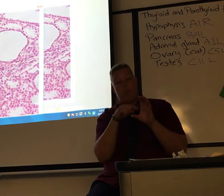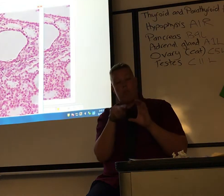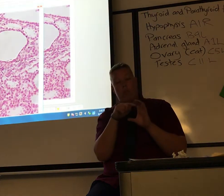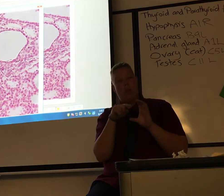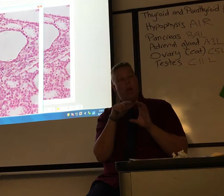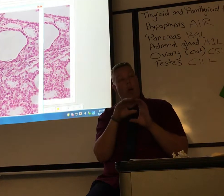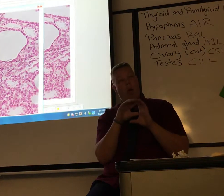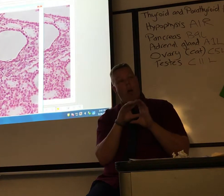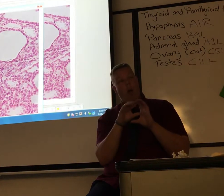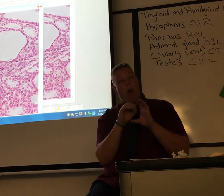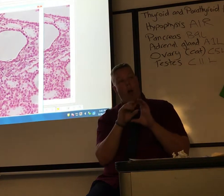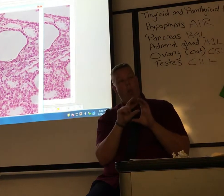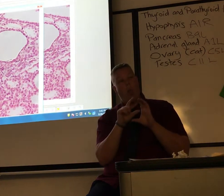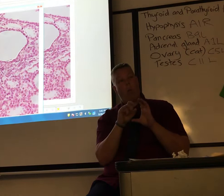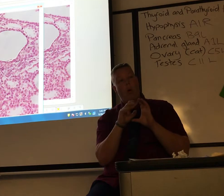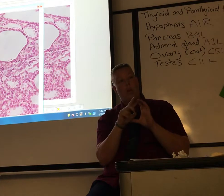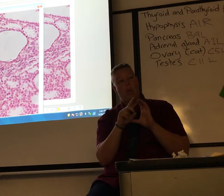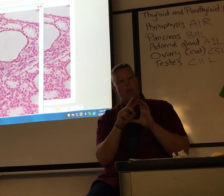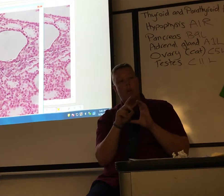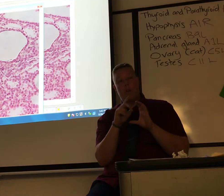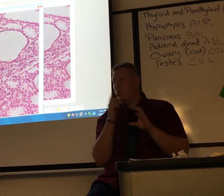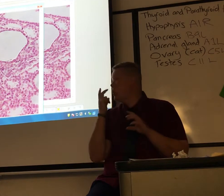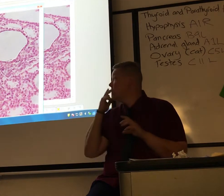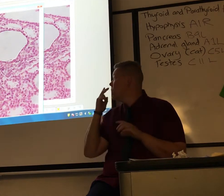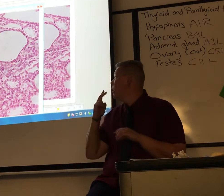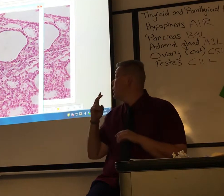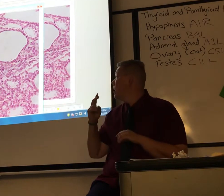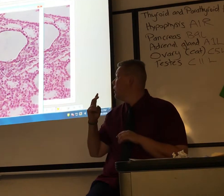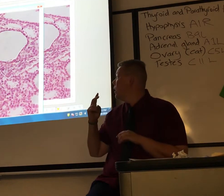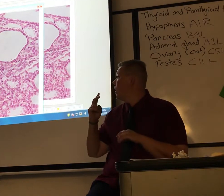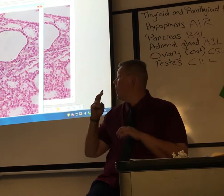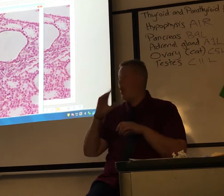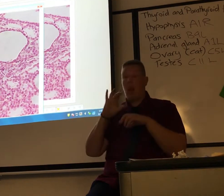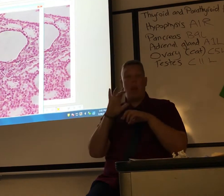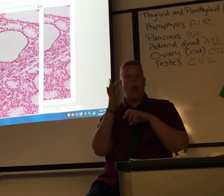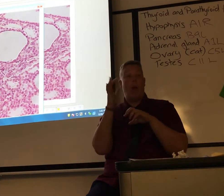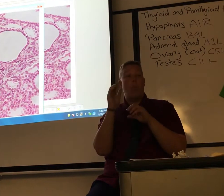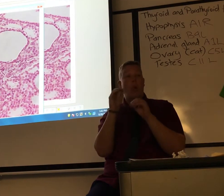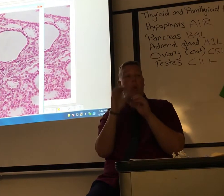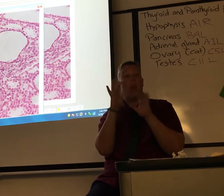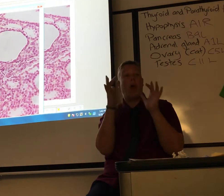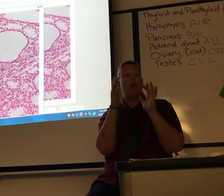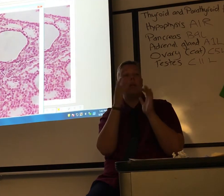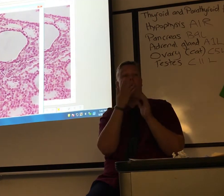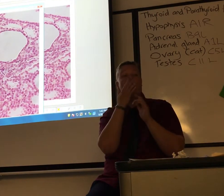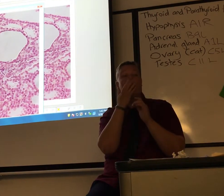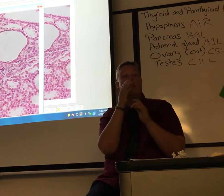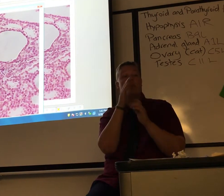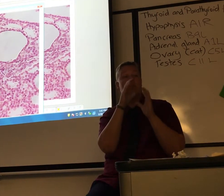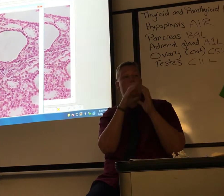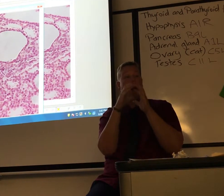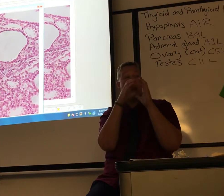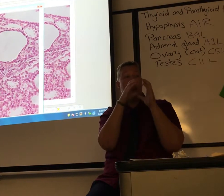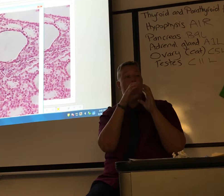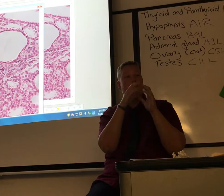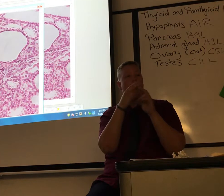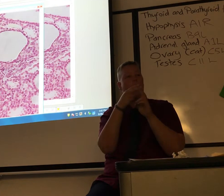see lighter cells outside the follicle, those are C cells, also